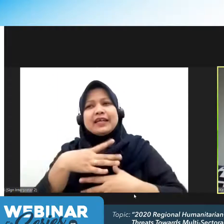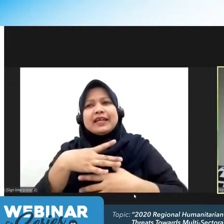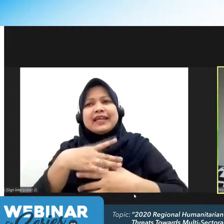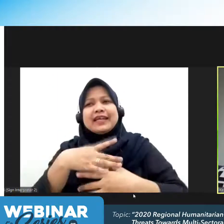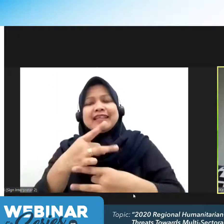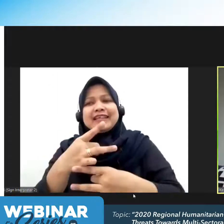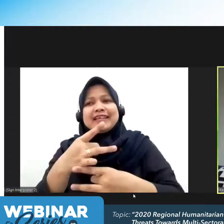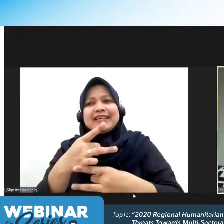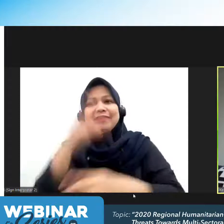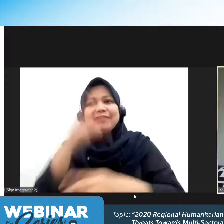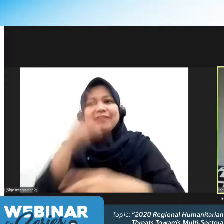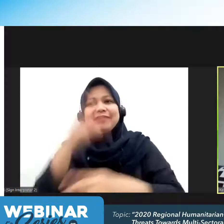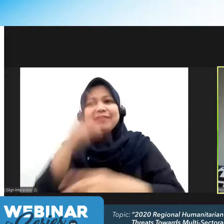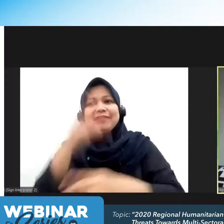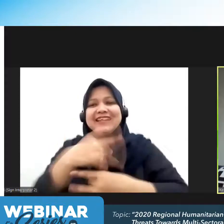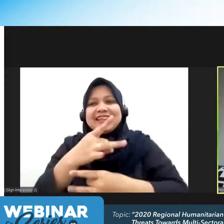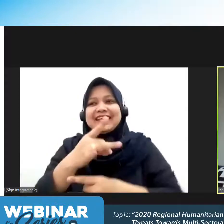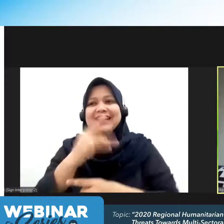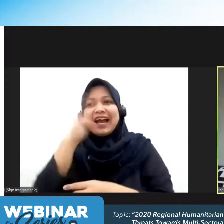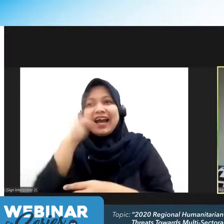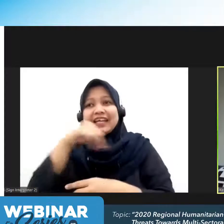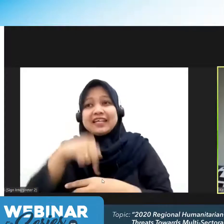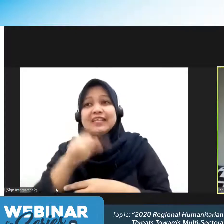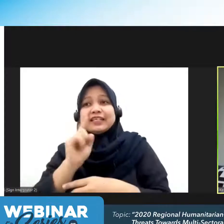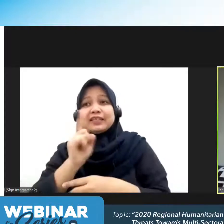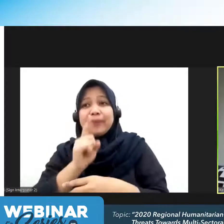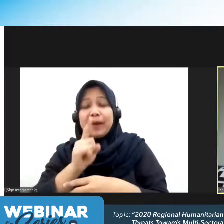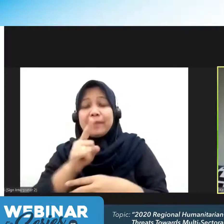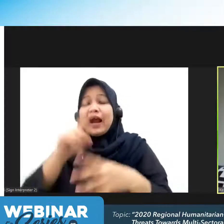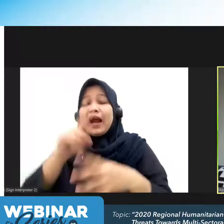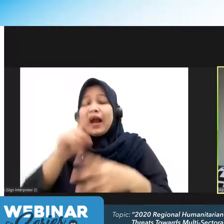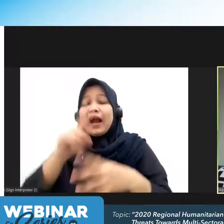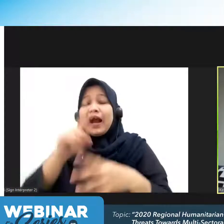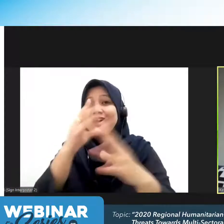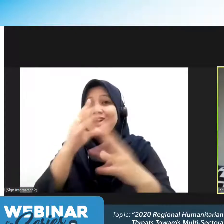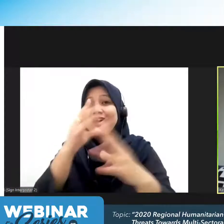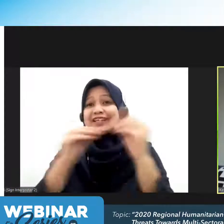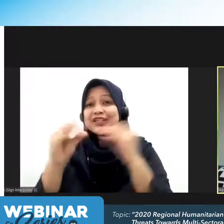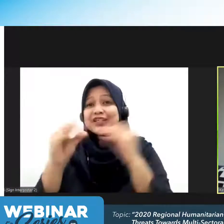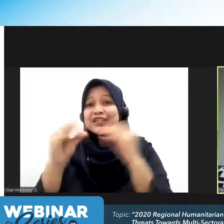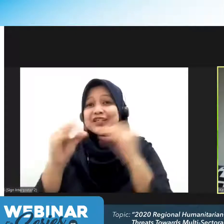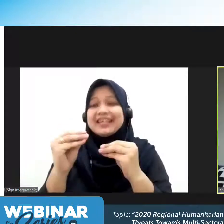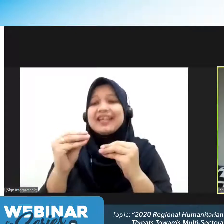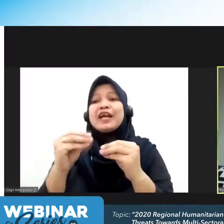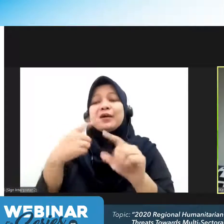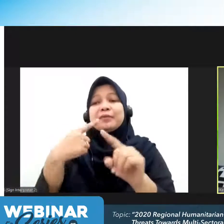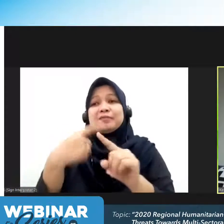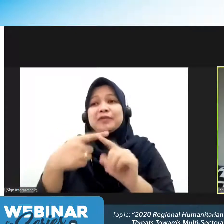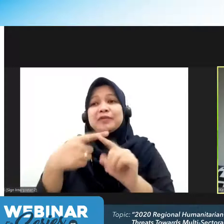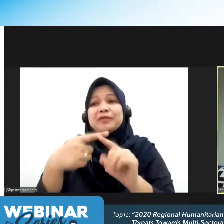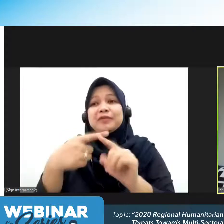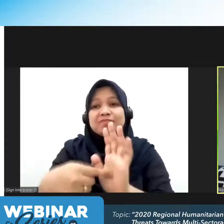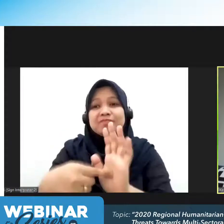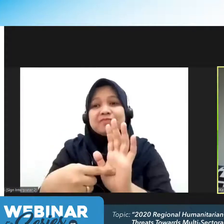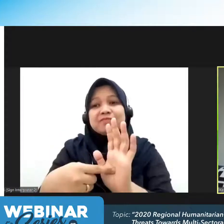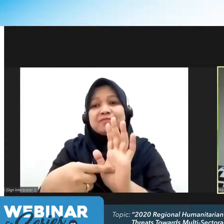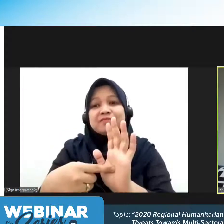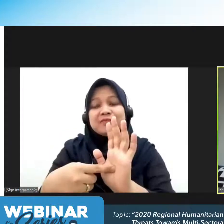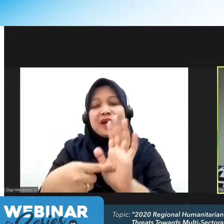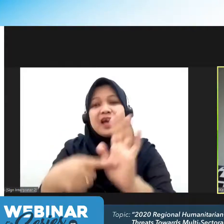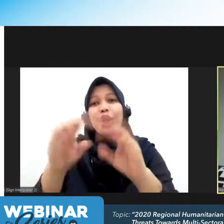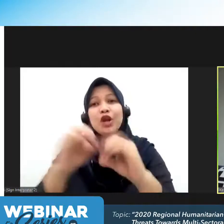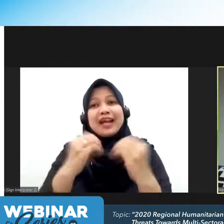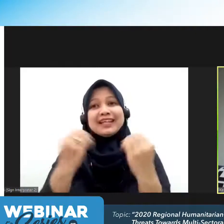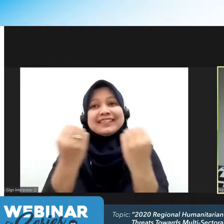want to give them the opportunity before we get stuck into the discussion and questions to introduce a little bit about their organizations